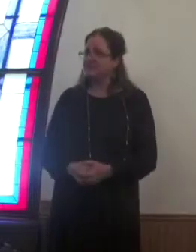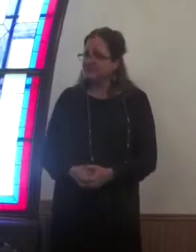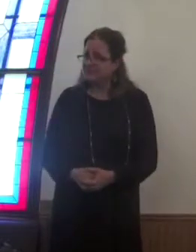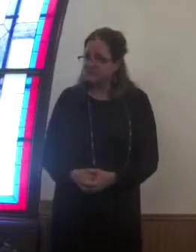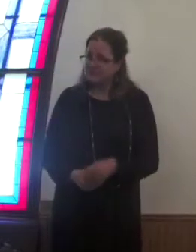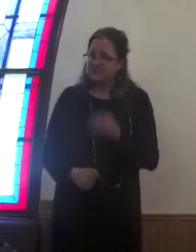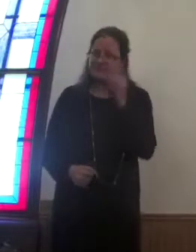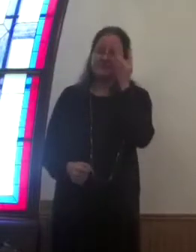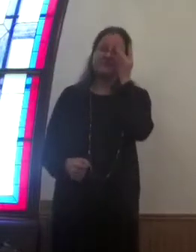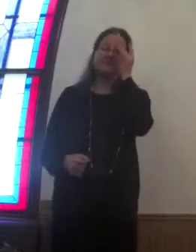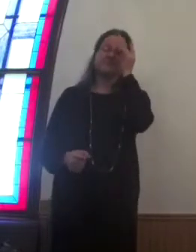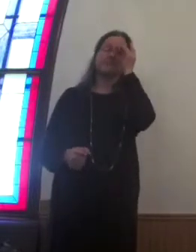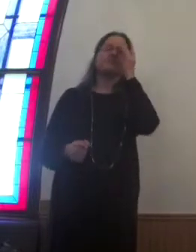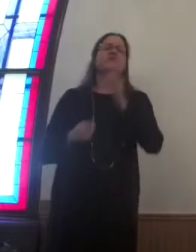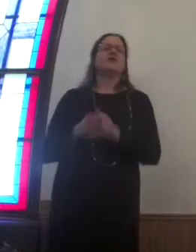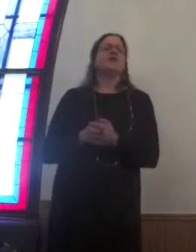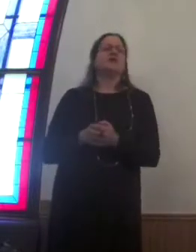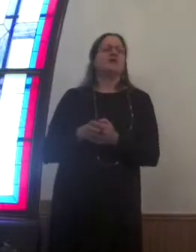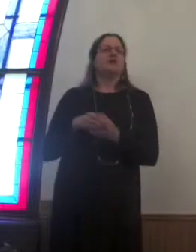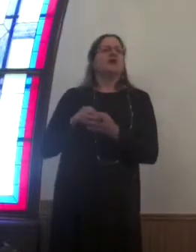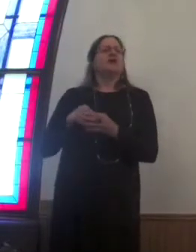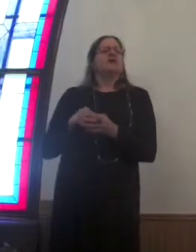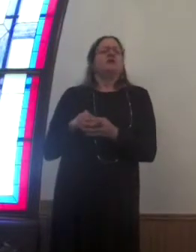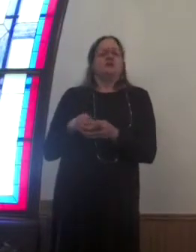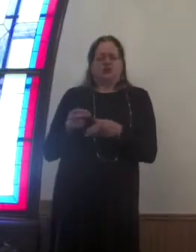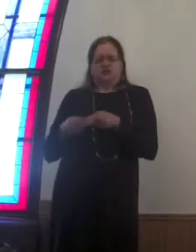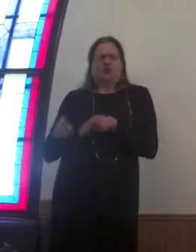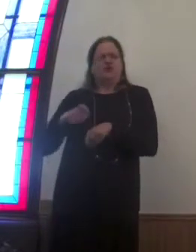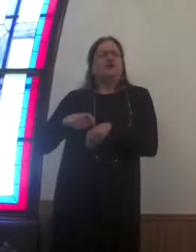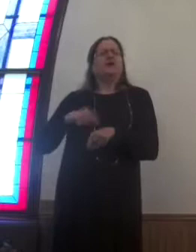So shortly we're going to gather around the table this morning.